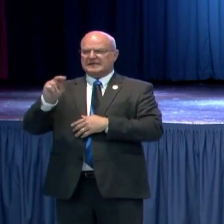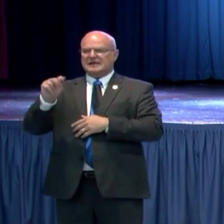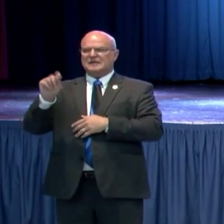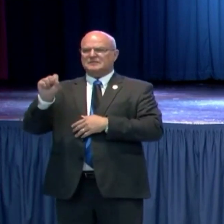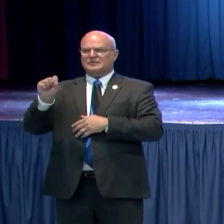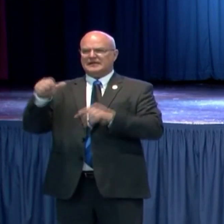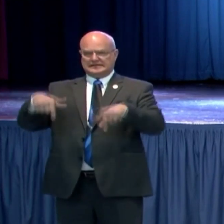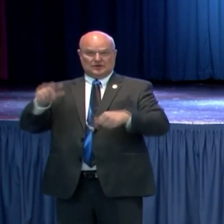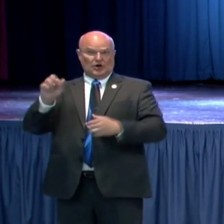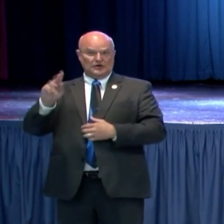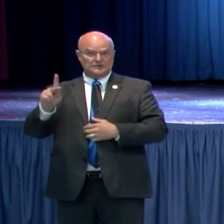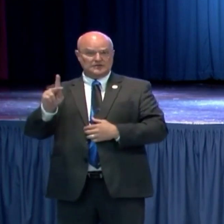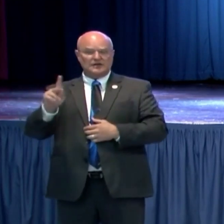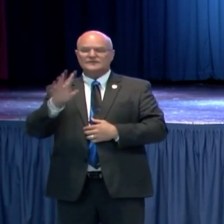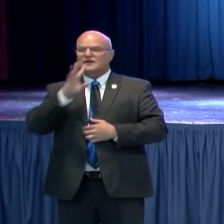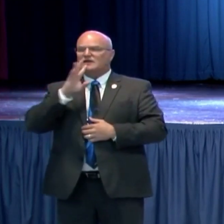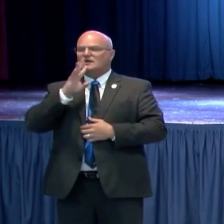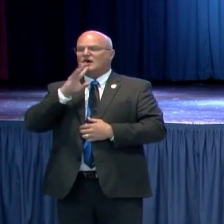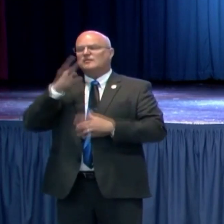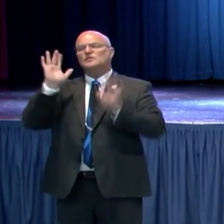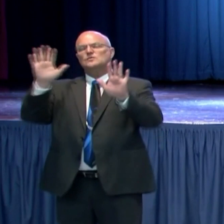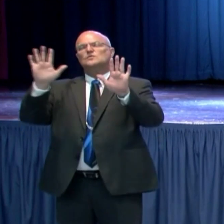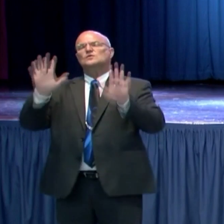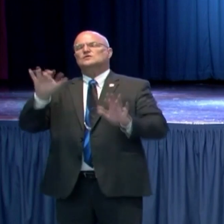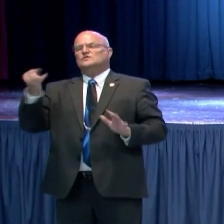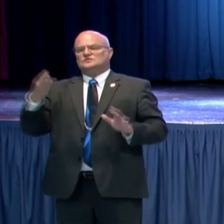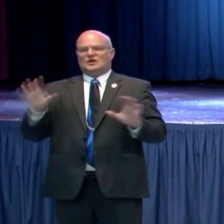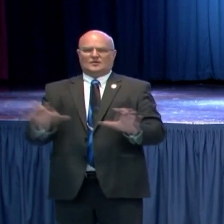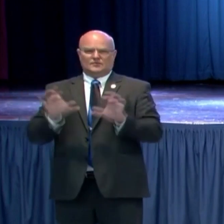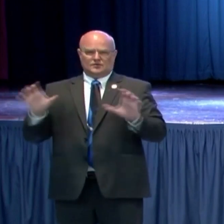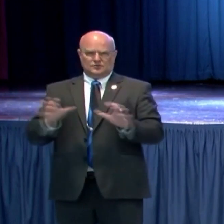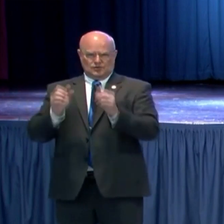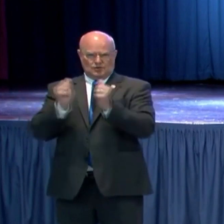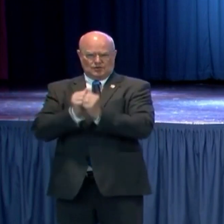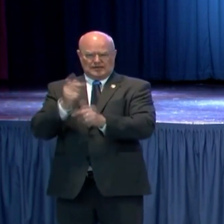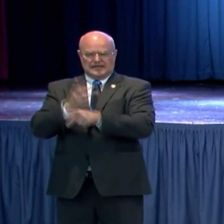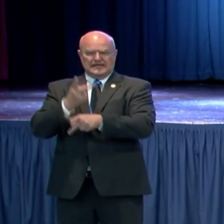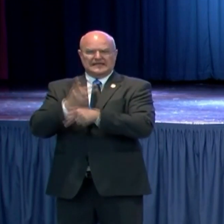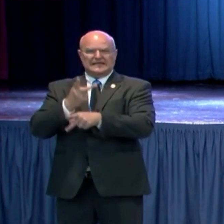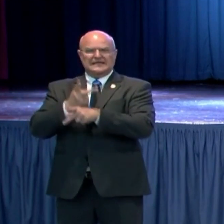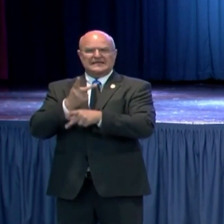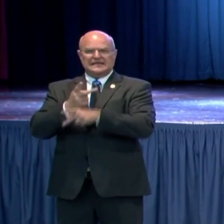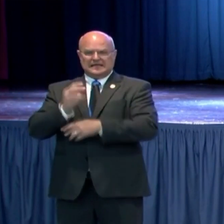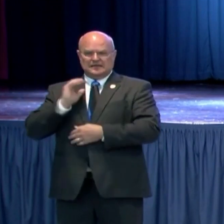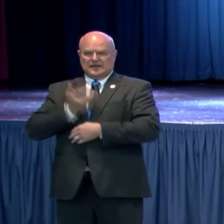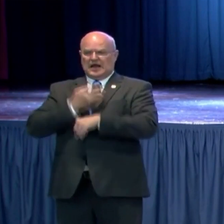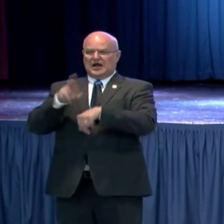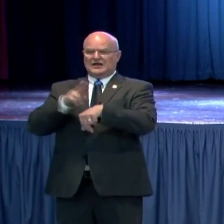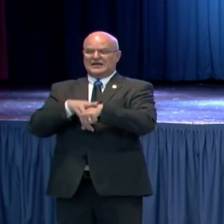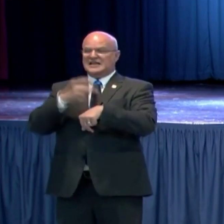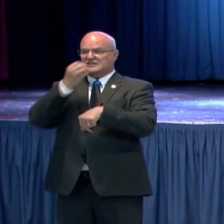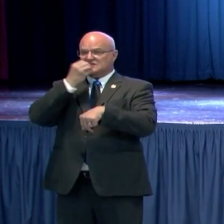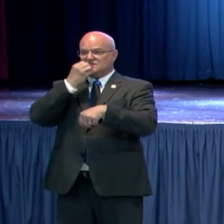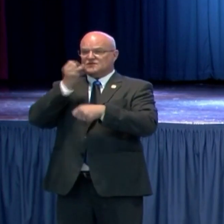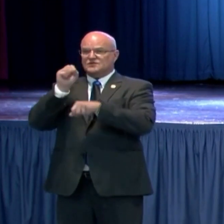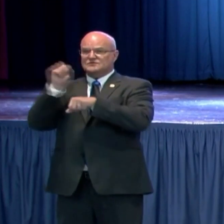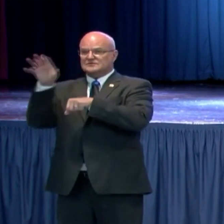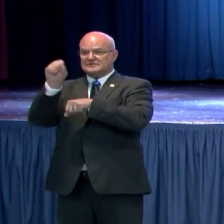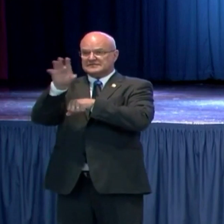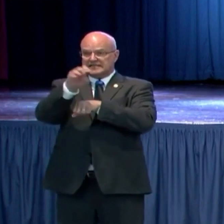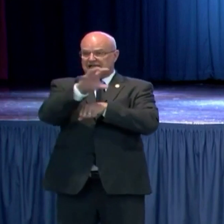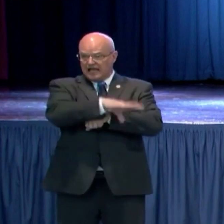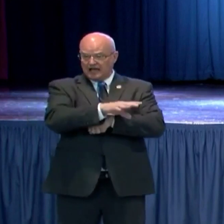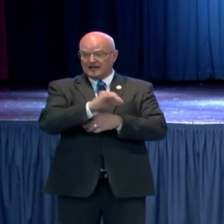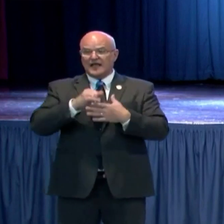and we want to talk about the extraordinary job that they're doing in keeping our nation's food supply in